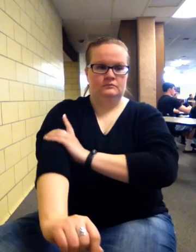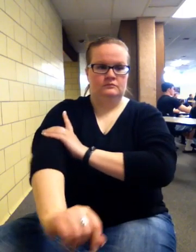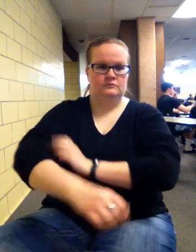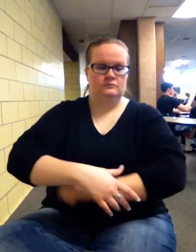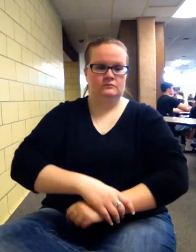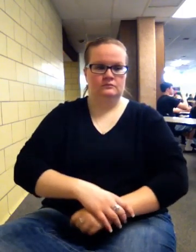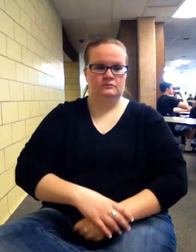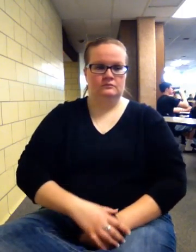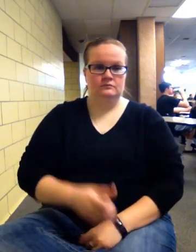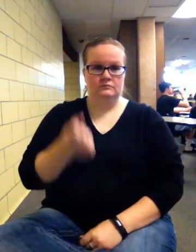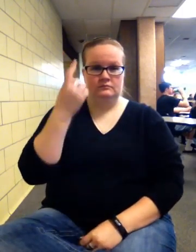Does that make sense?